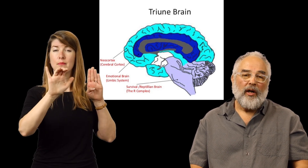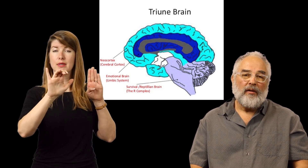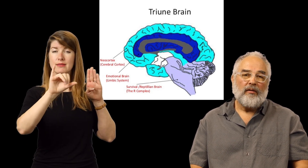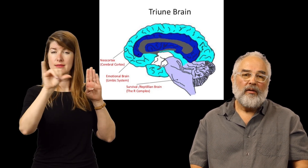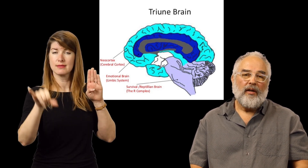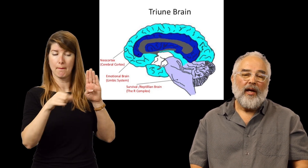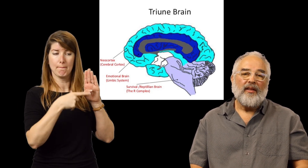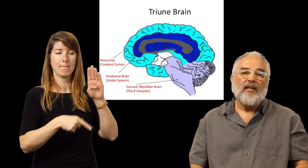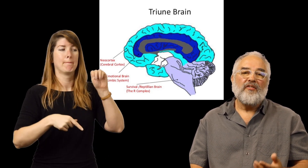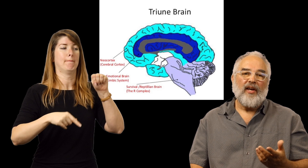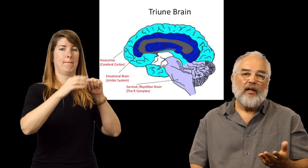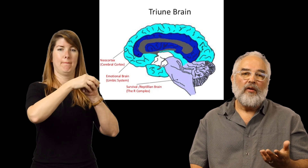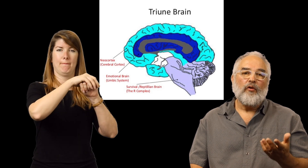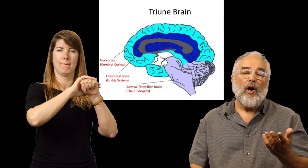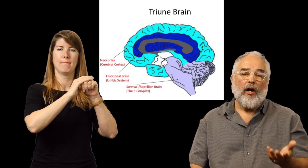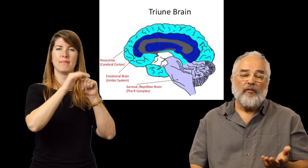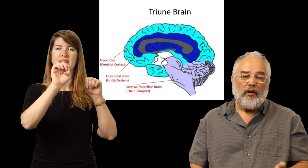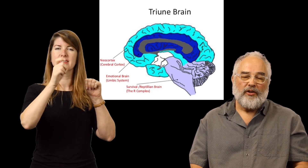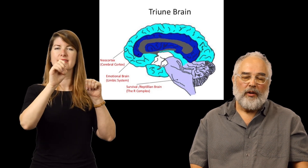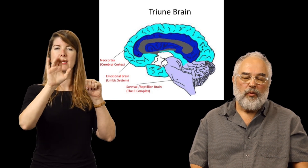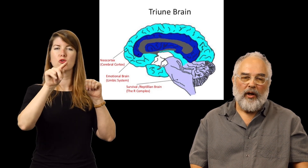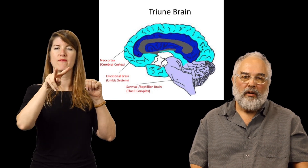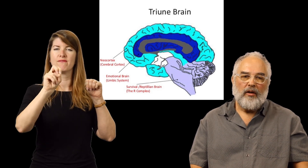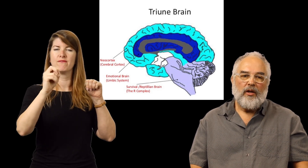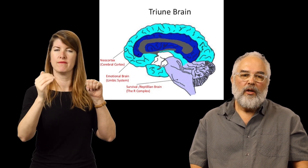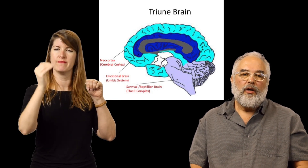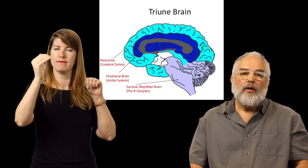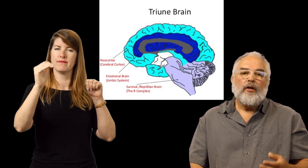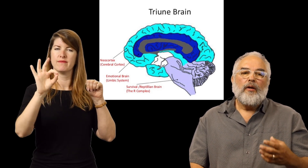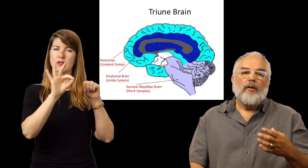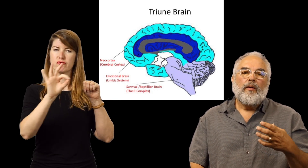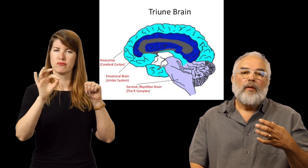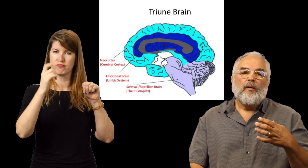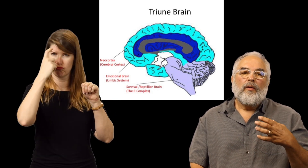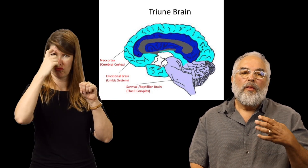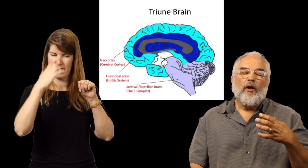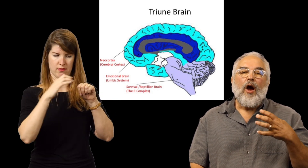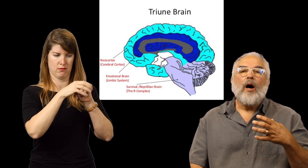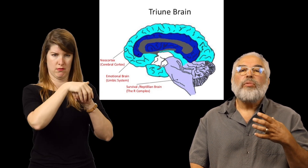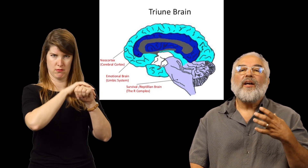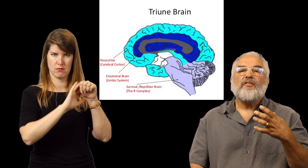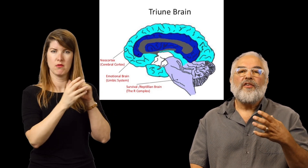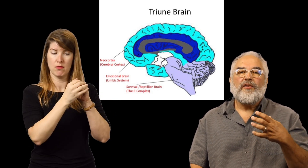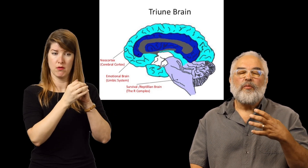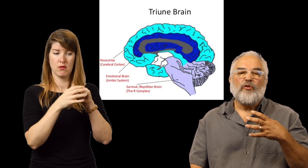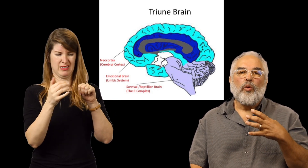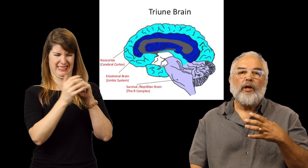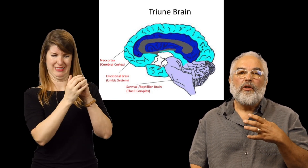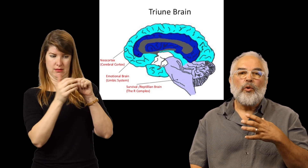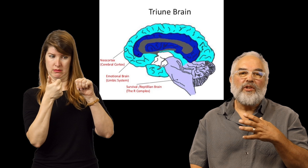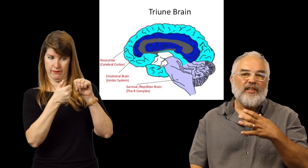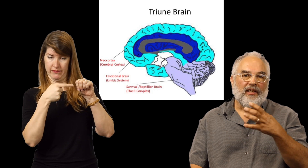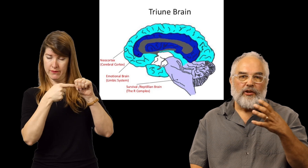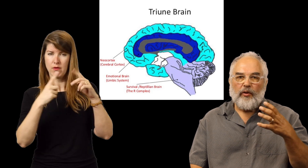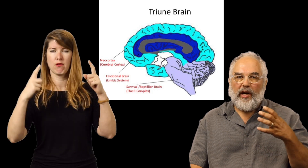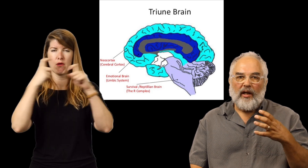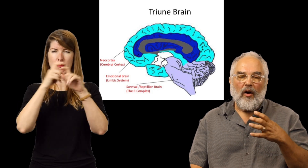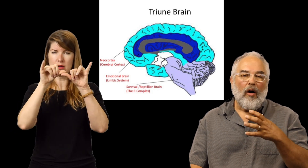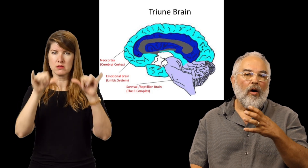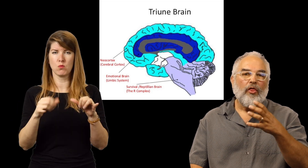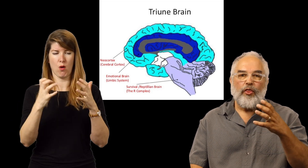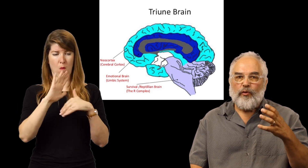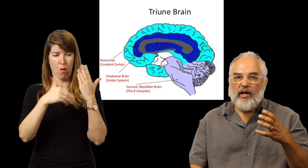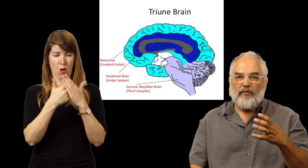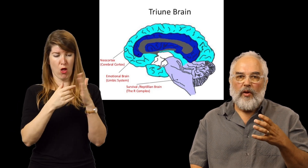emotional brain, and the executive or higher functioning brain. The complex system is working towards